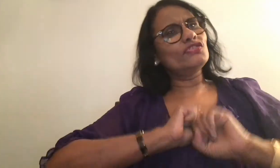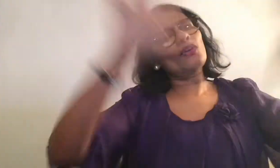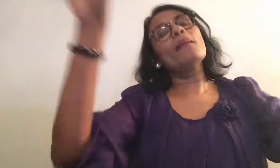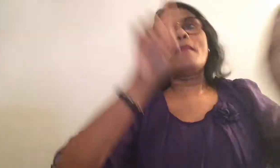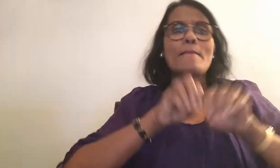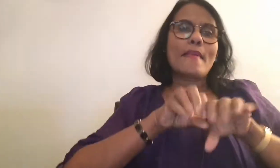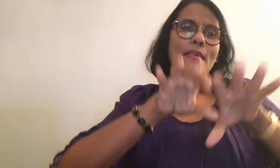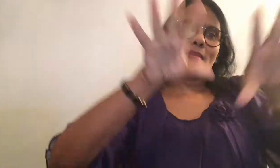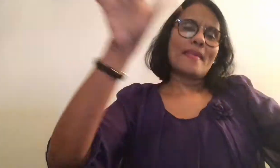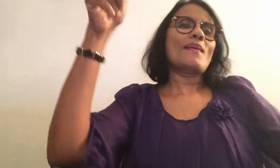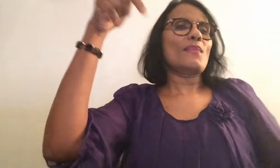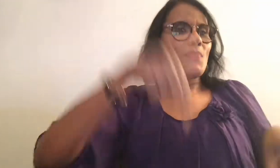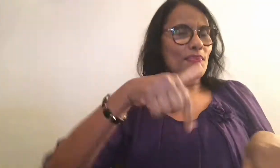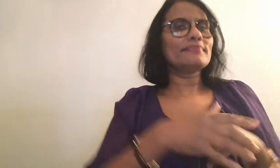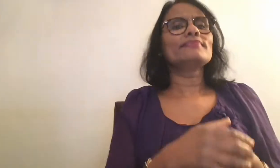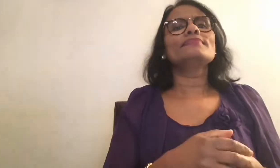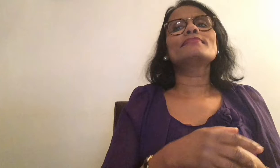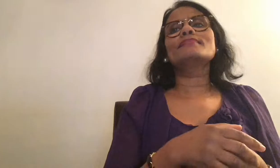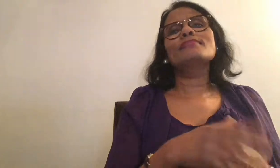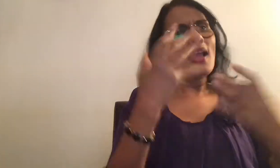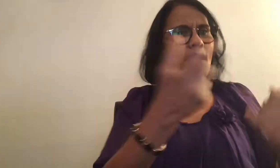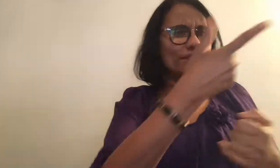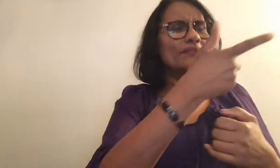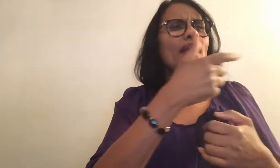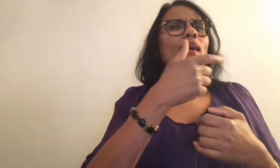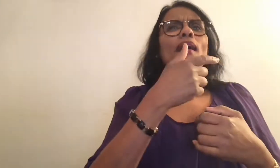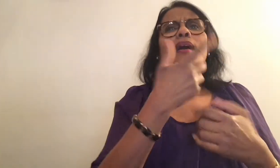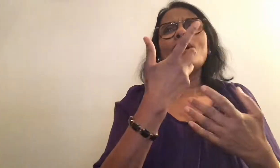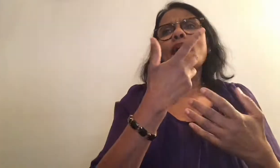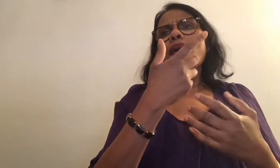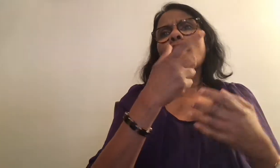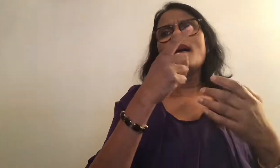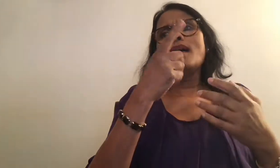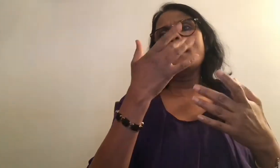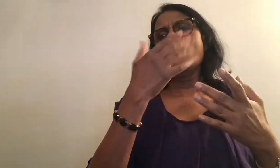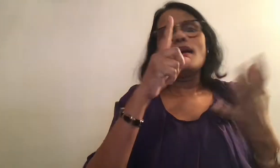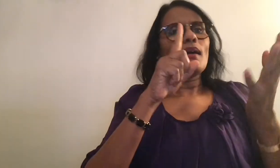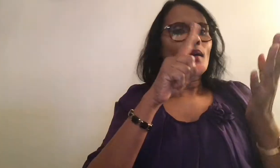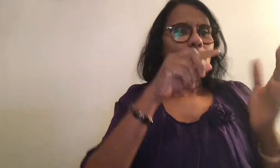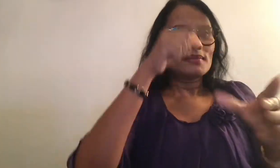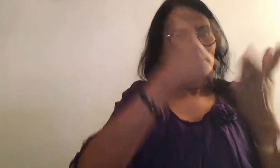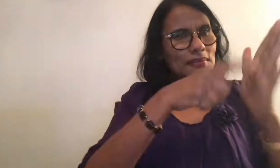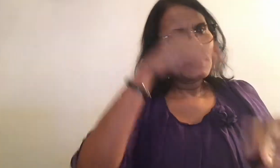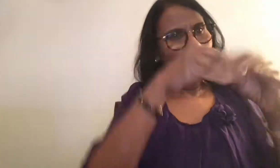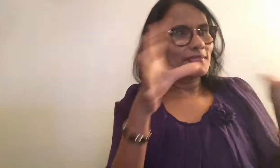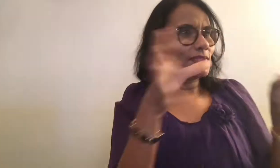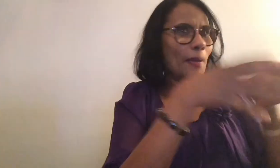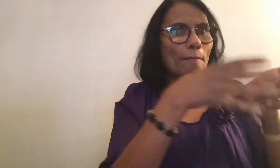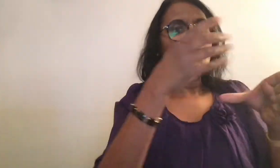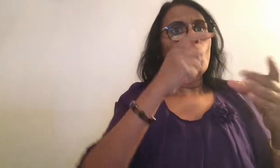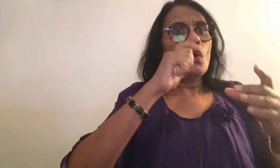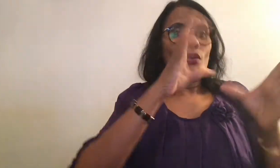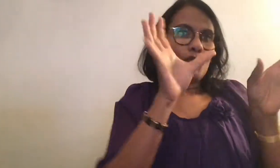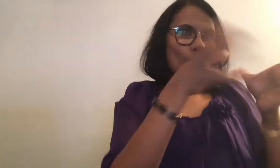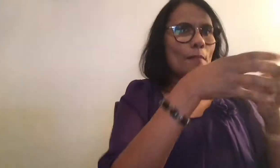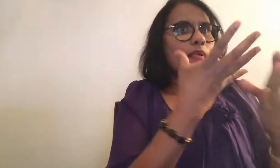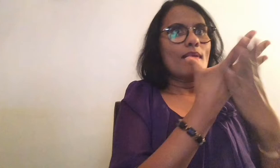from that uterus being, so full. So, Yeah, because she was getting a little thick there, and yeah, she's never been that kind of thick, sure. unless it's